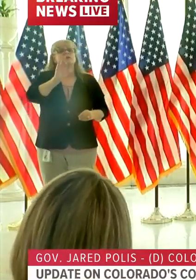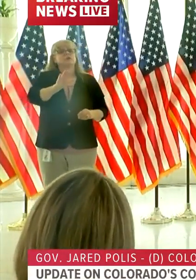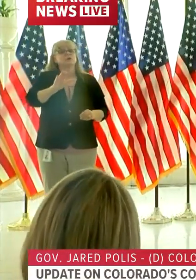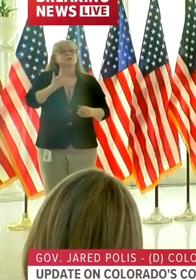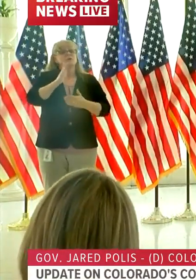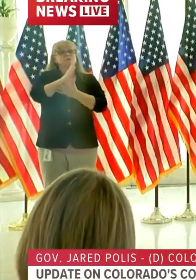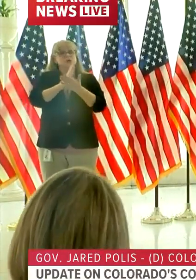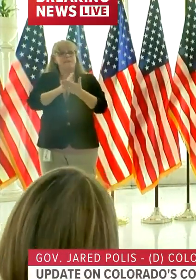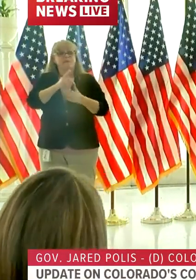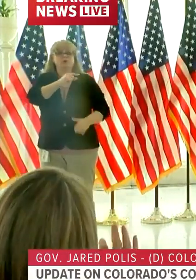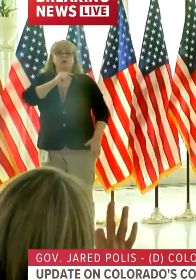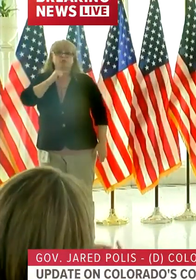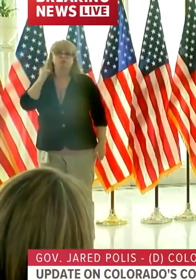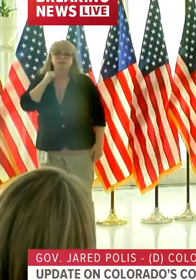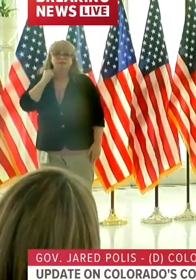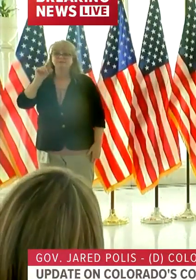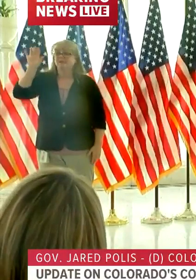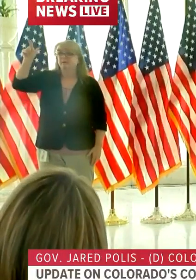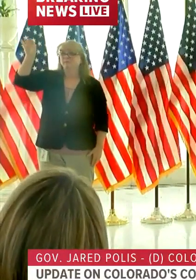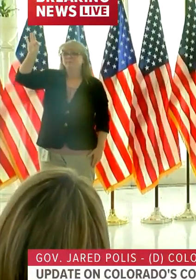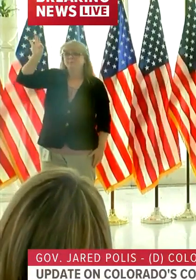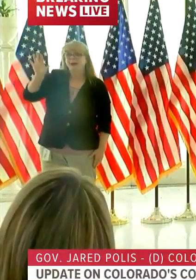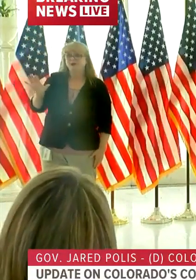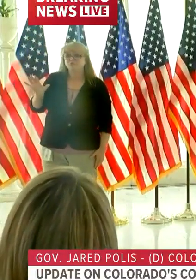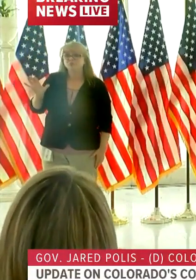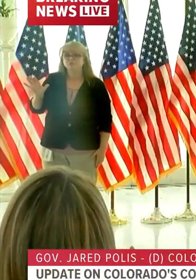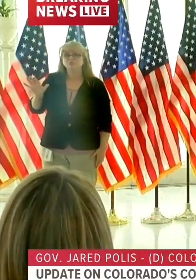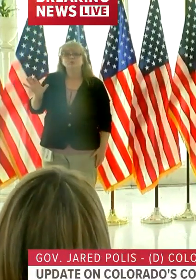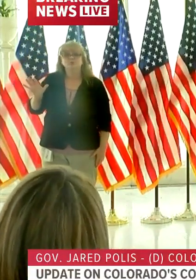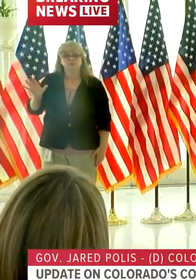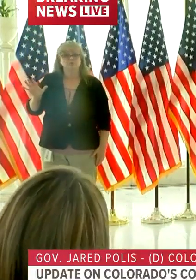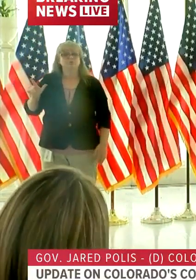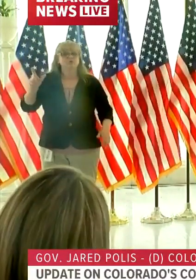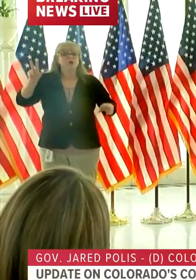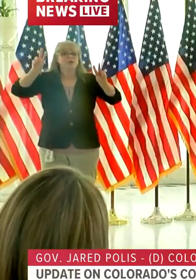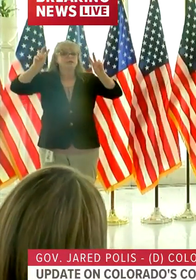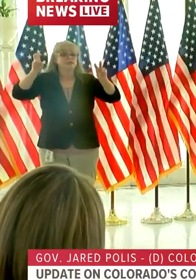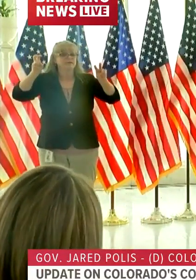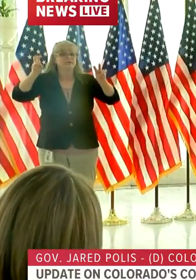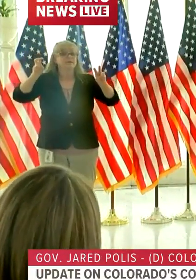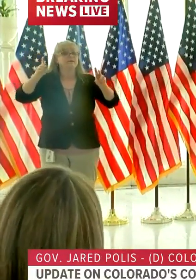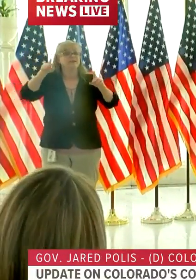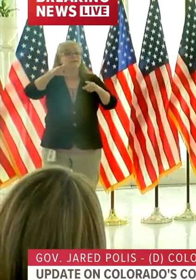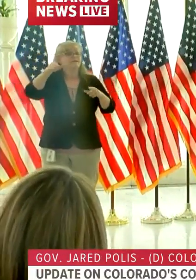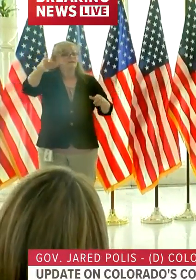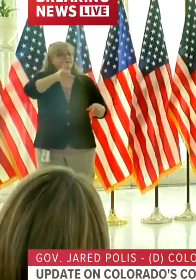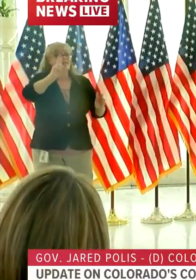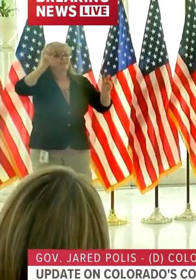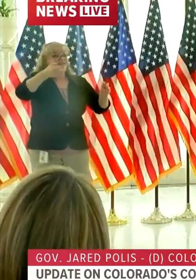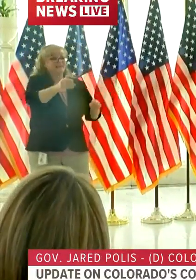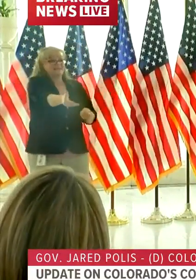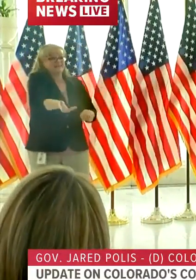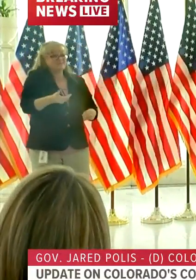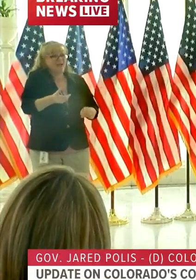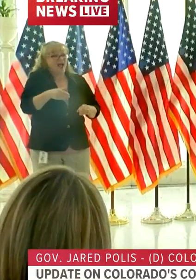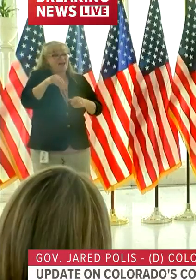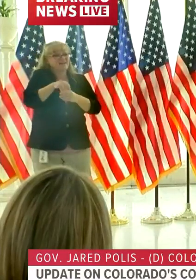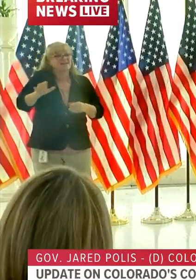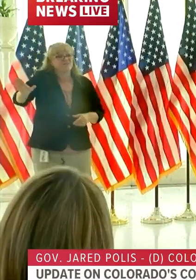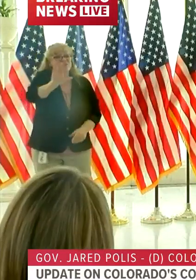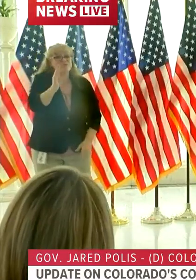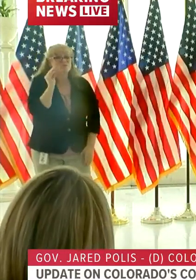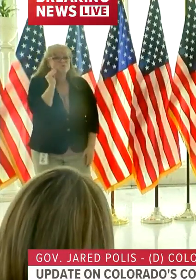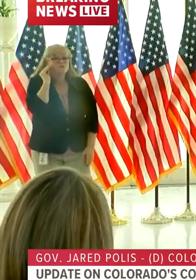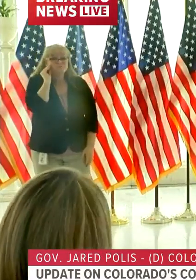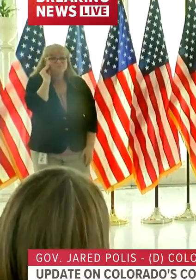but they've shown intimacy with members of their church by projecting from their own home library or study and